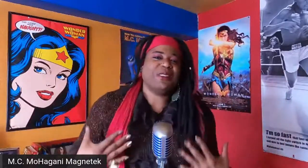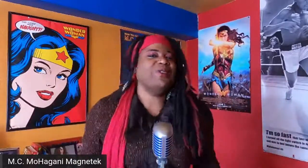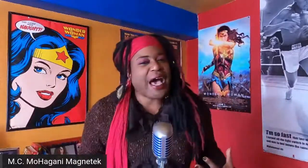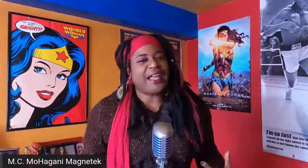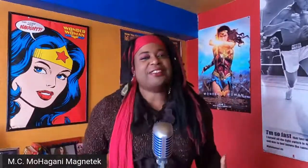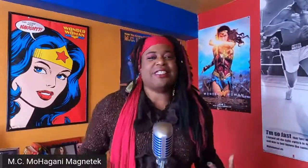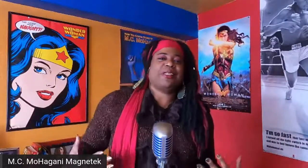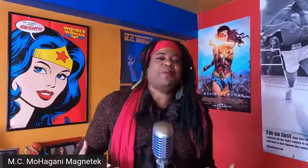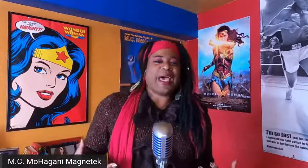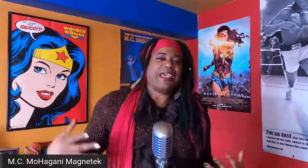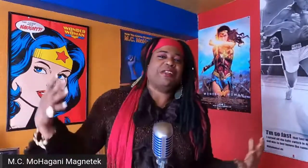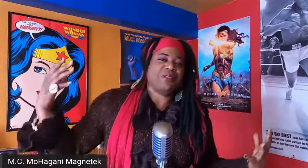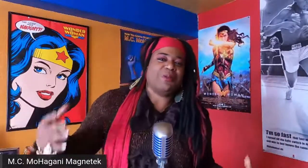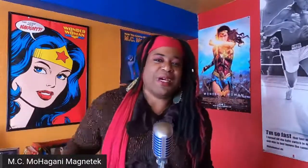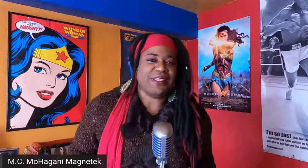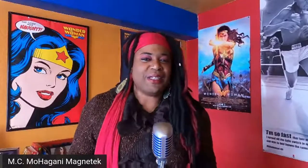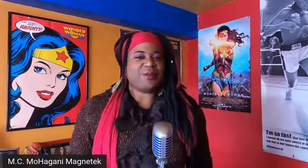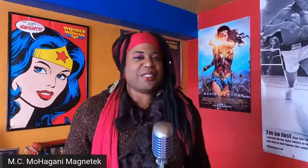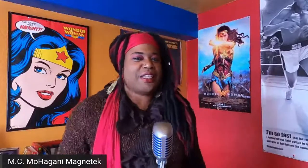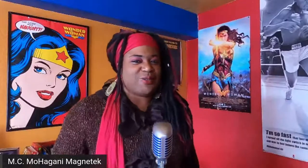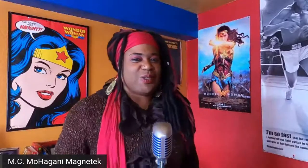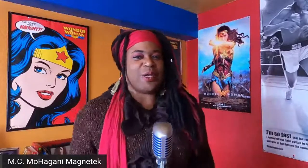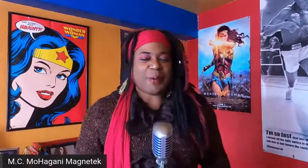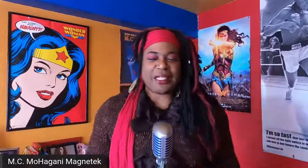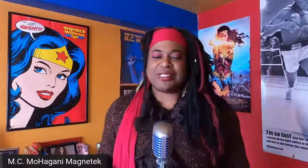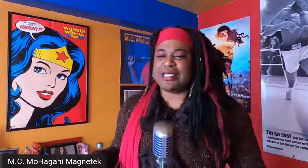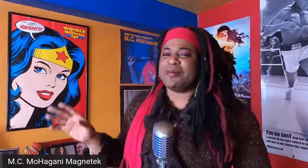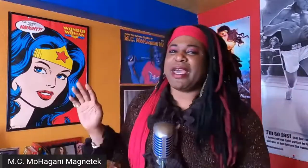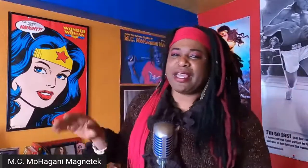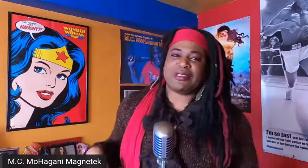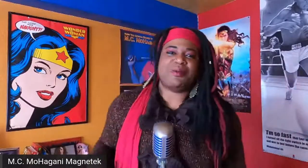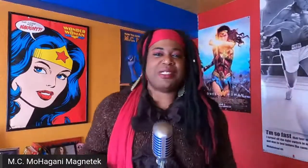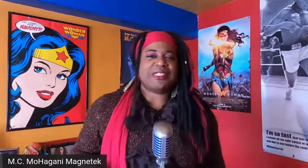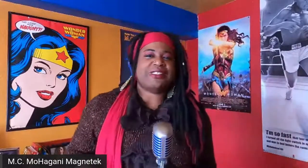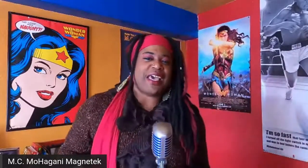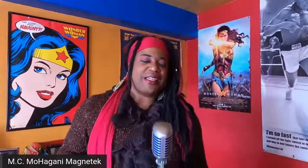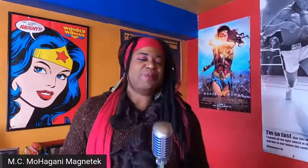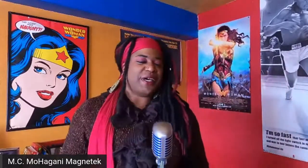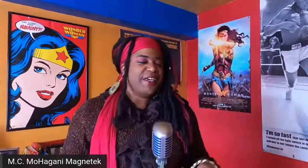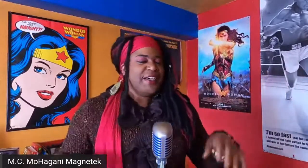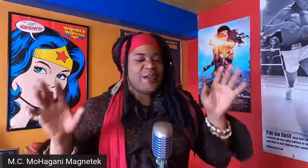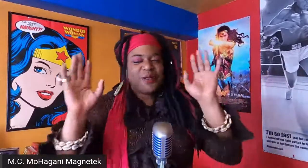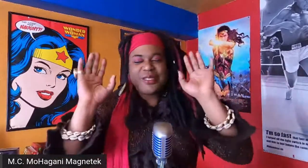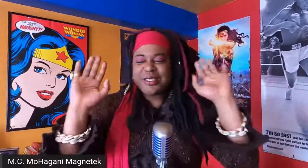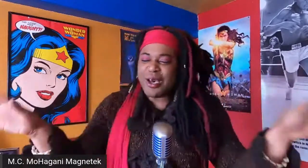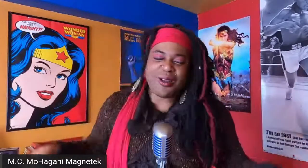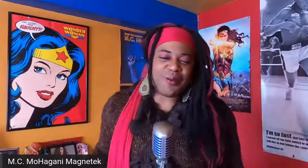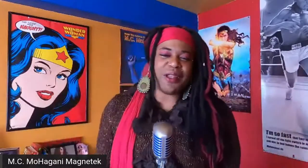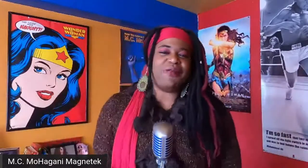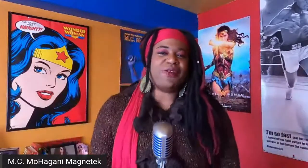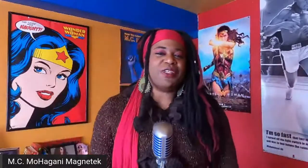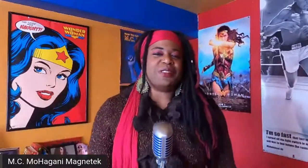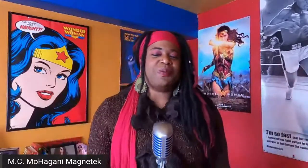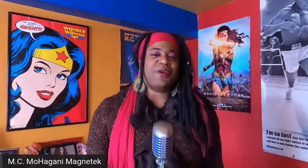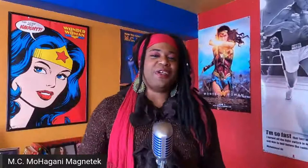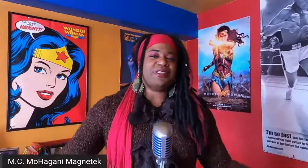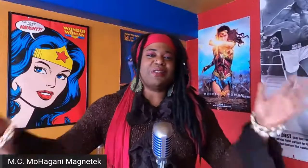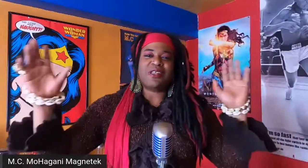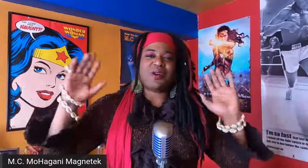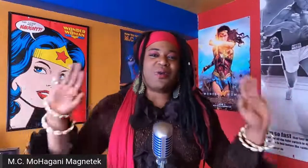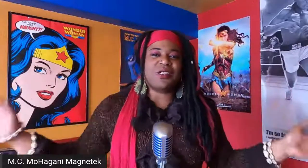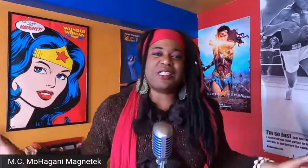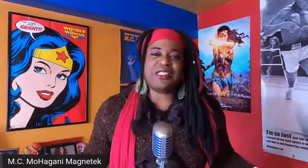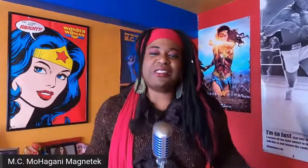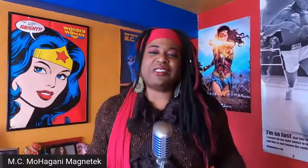loaning me $2 to end the Black History Month. You know what I'm saying? That's what we don't get paid to end the Black History Month these days, but totally wonderful experience.